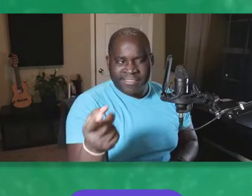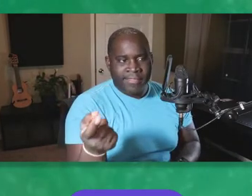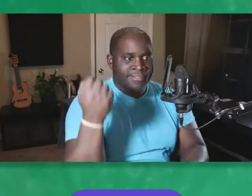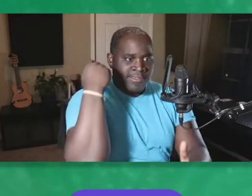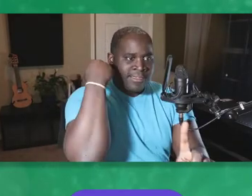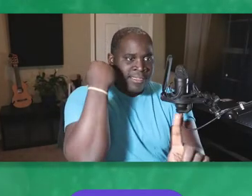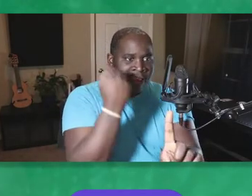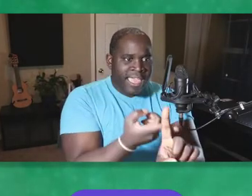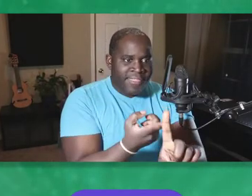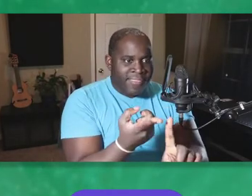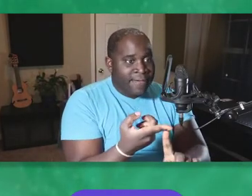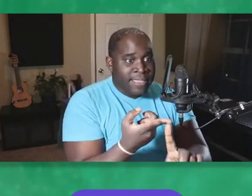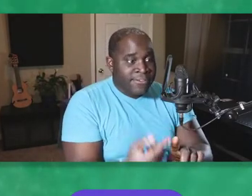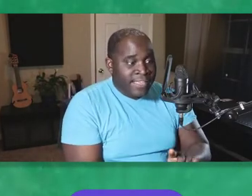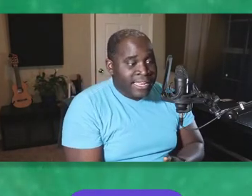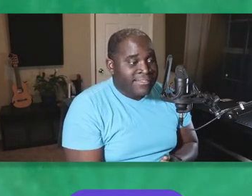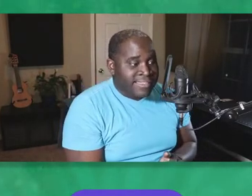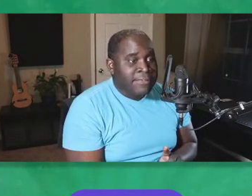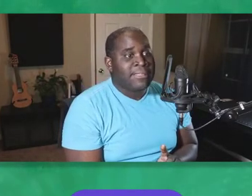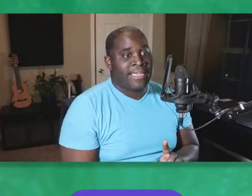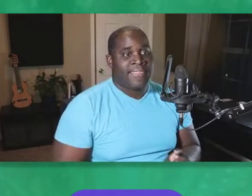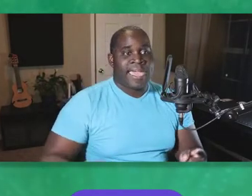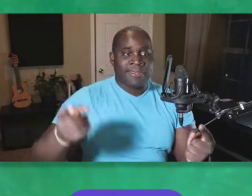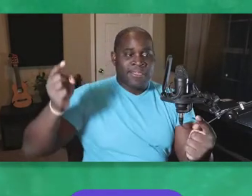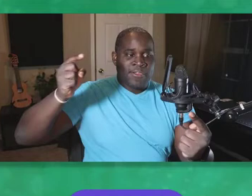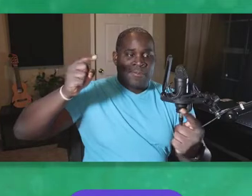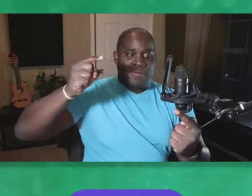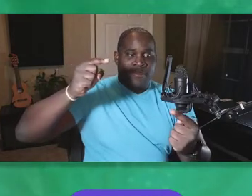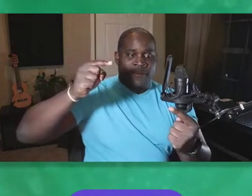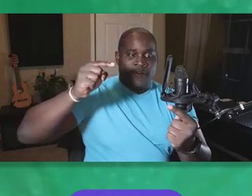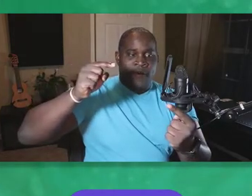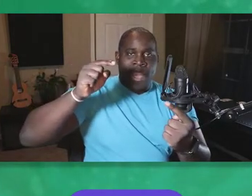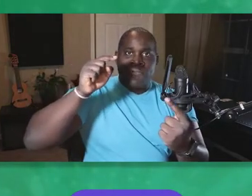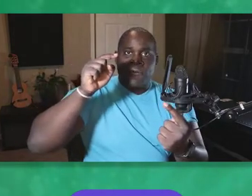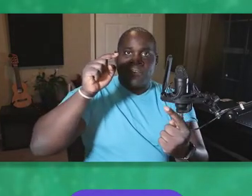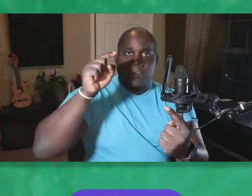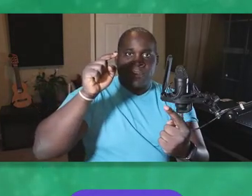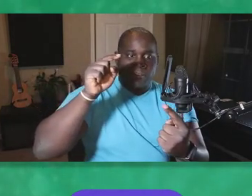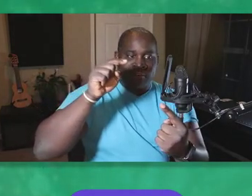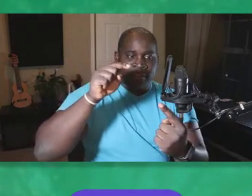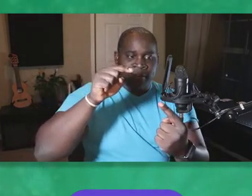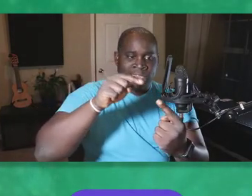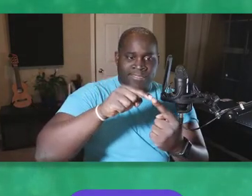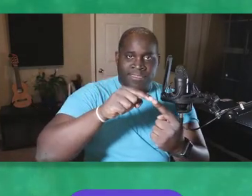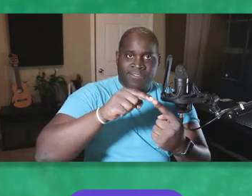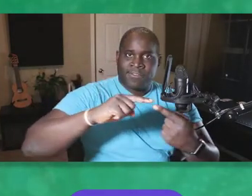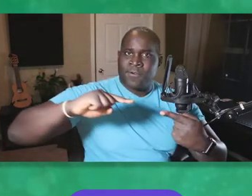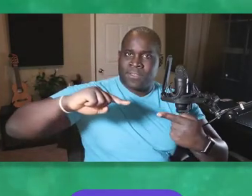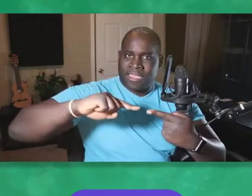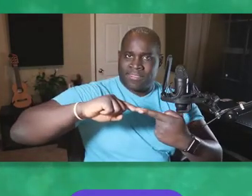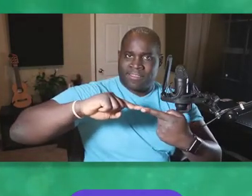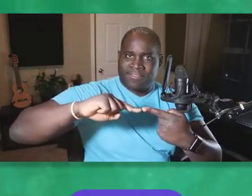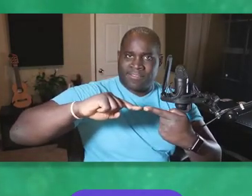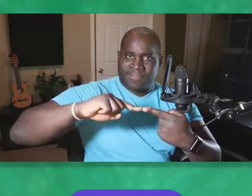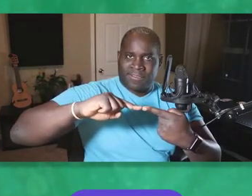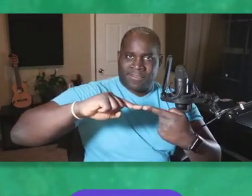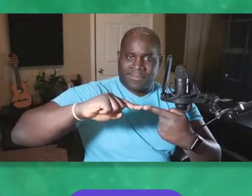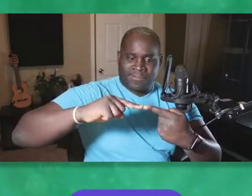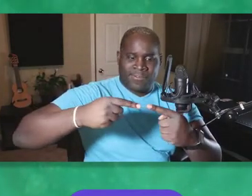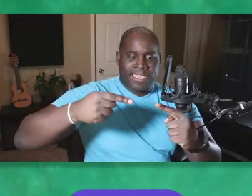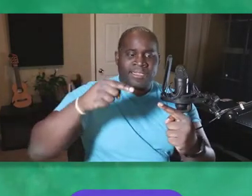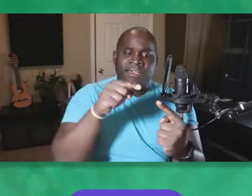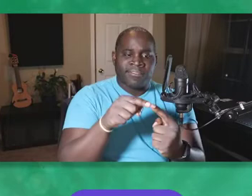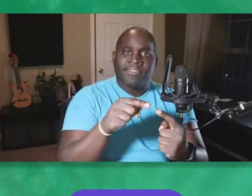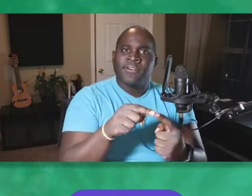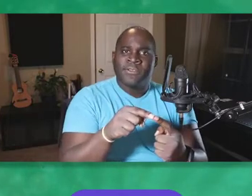But it makes sense. Empty. I've never seen until like that. So I've always done until either like this or like this.